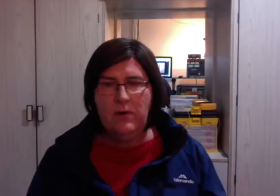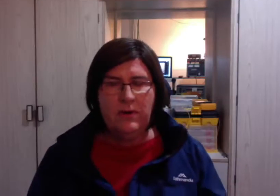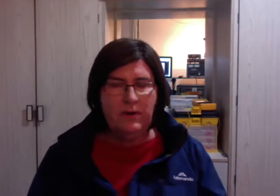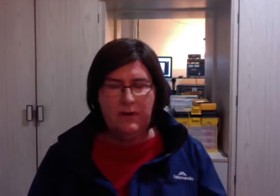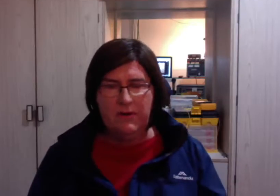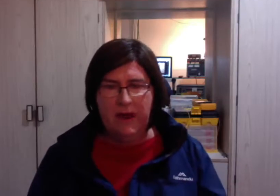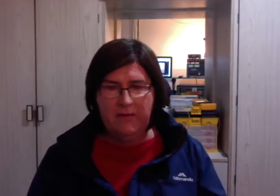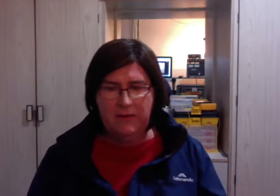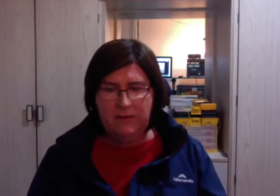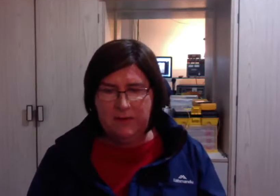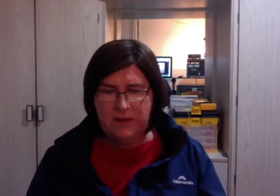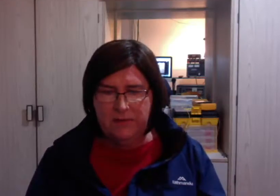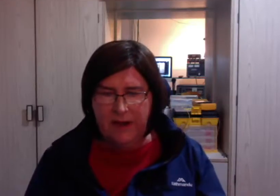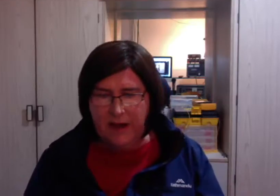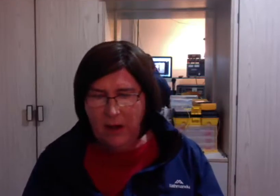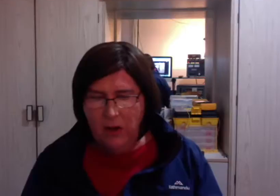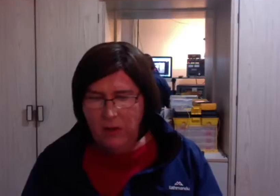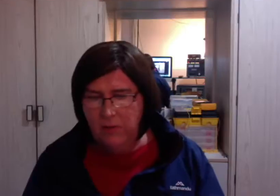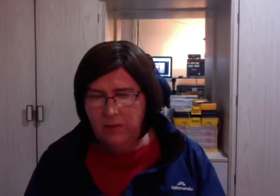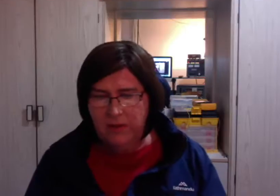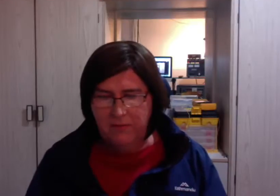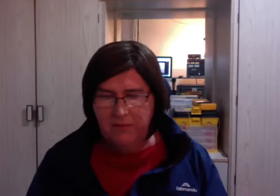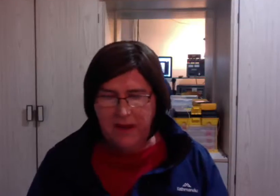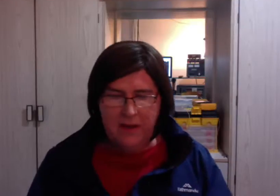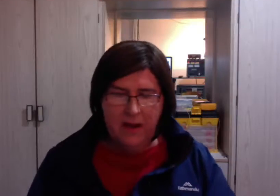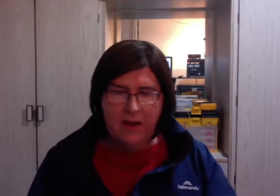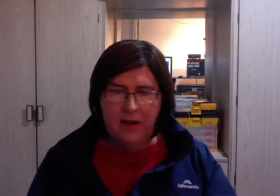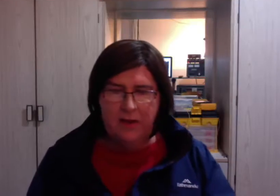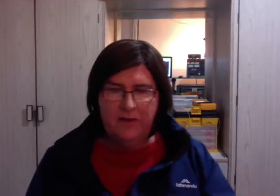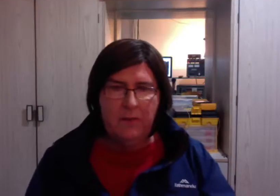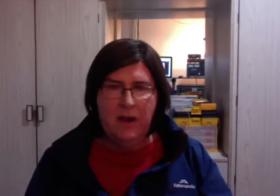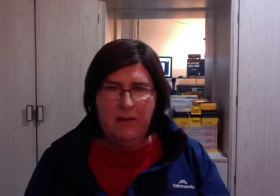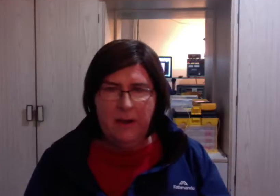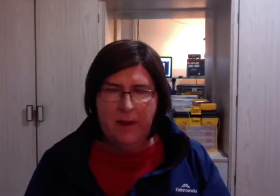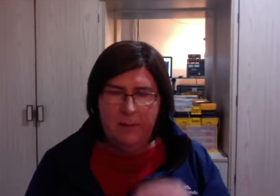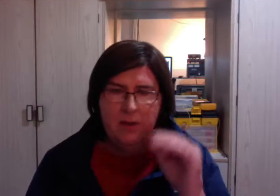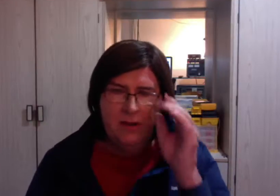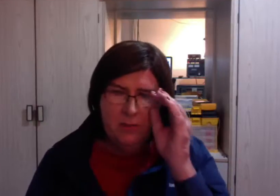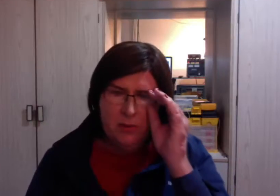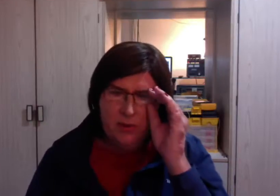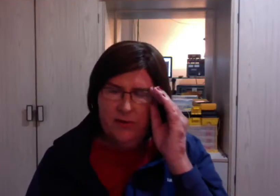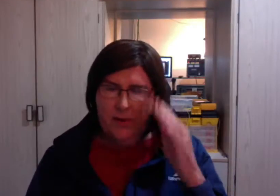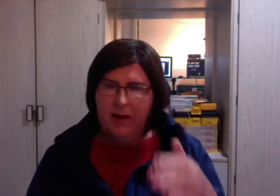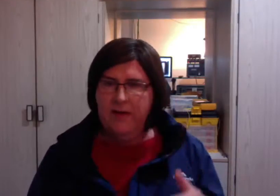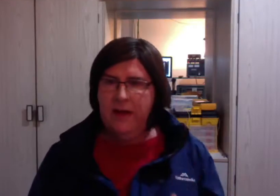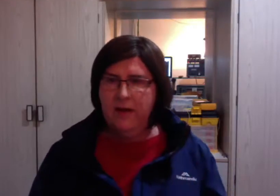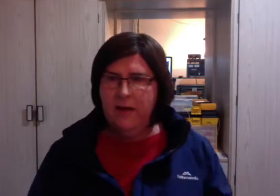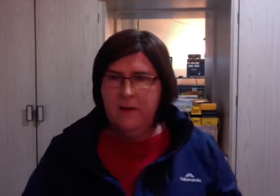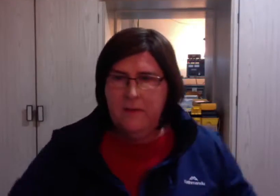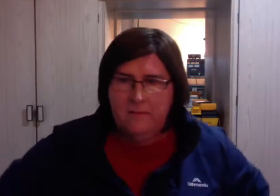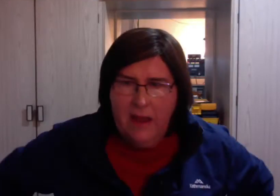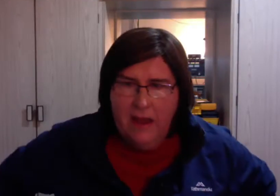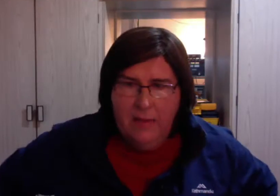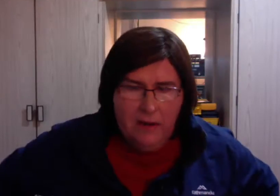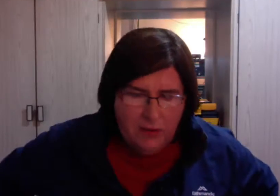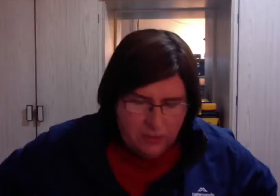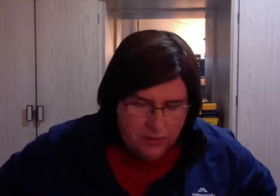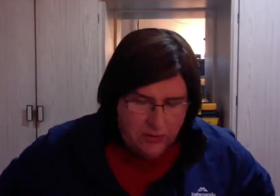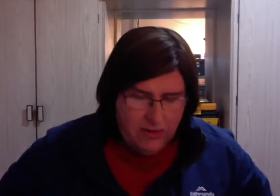or if we have to deflate a lot, we'll reinflate somewhere around about Pernibor or somewhere like that, which we'll do with